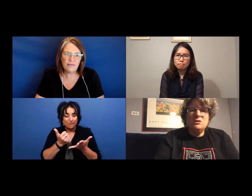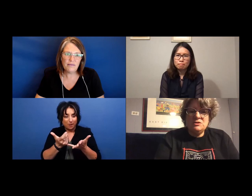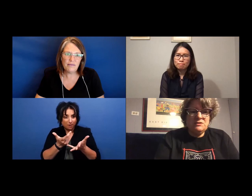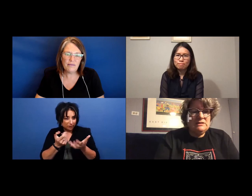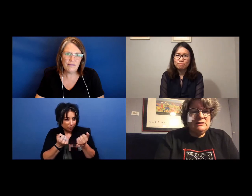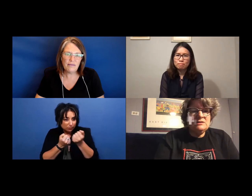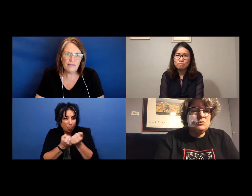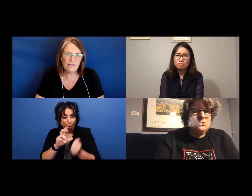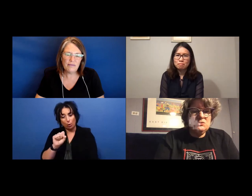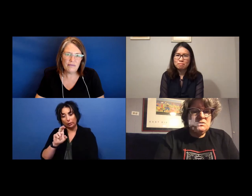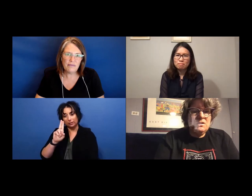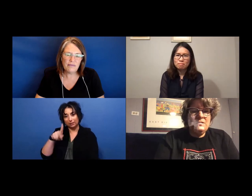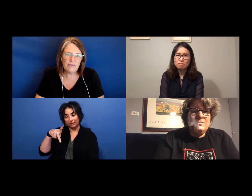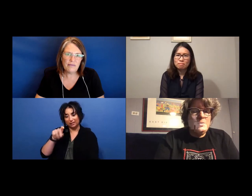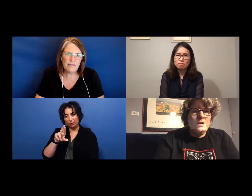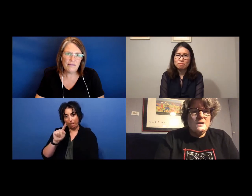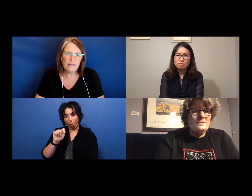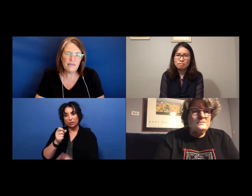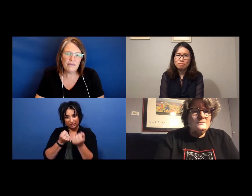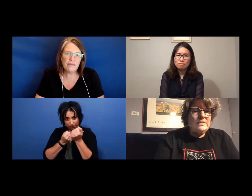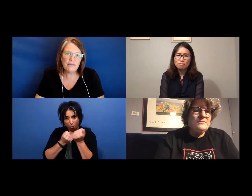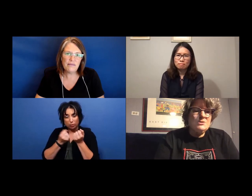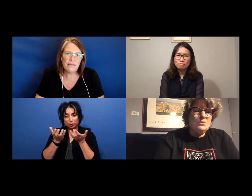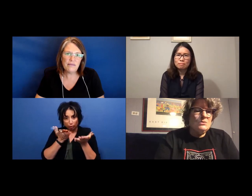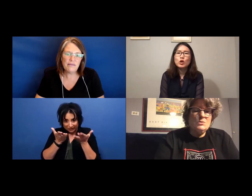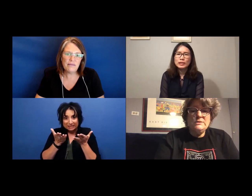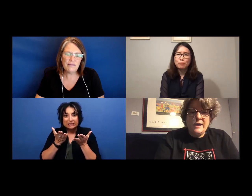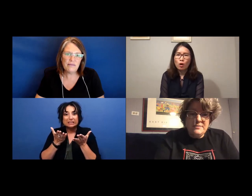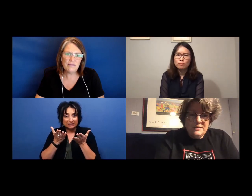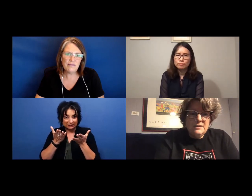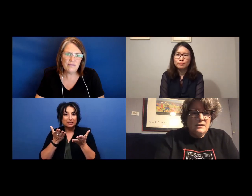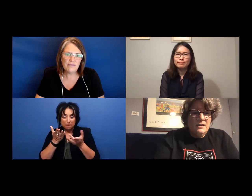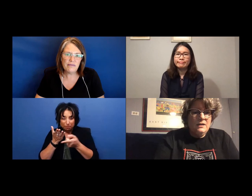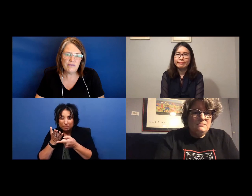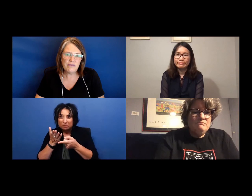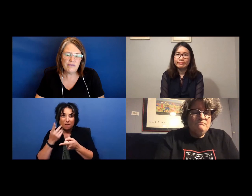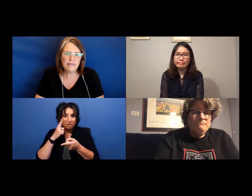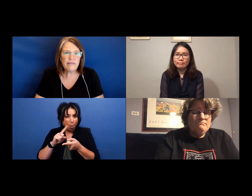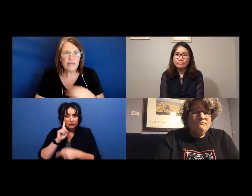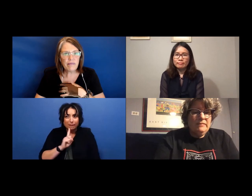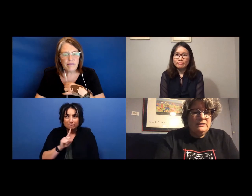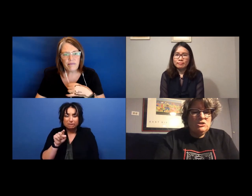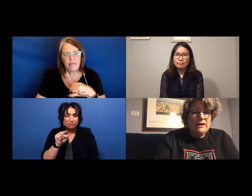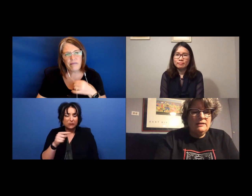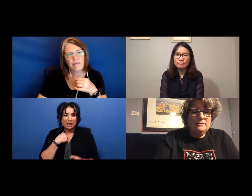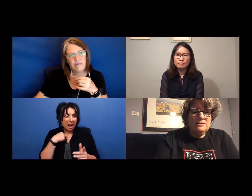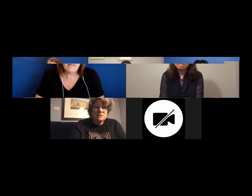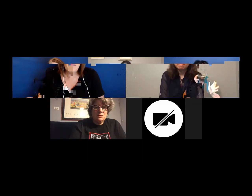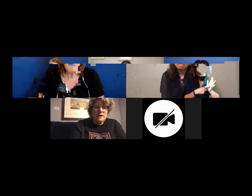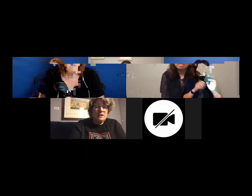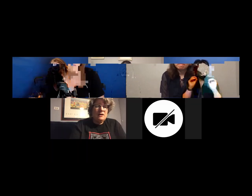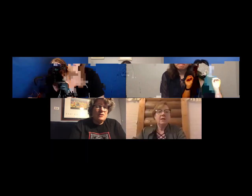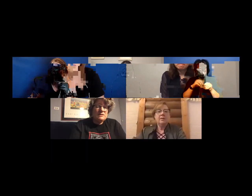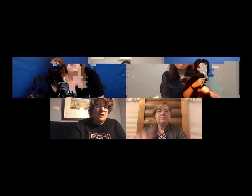support services at schools for individuals who are deaf in China.